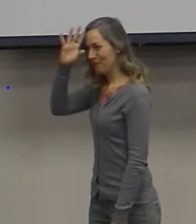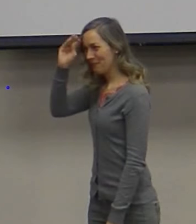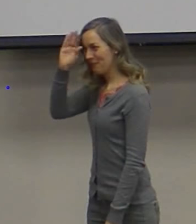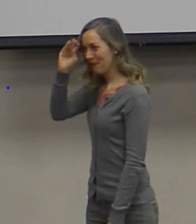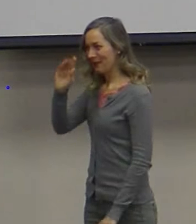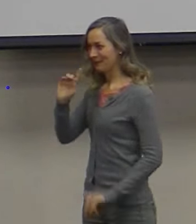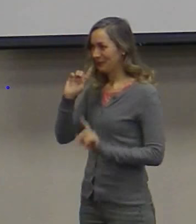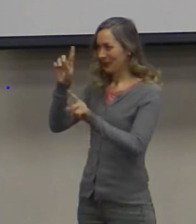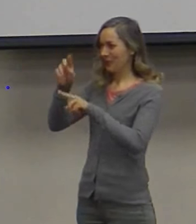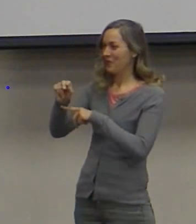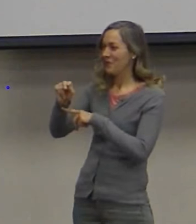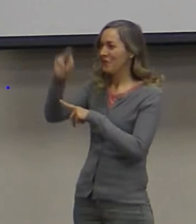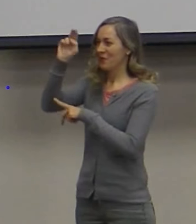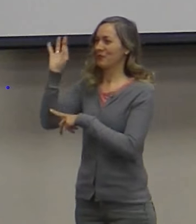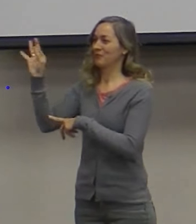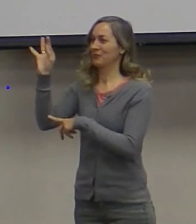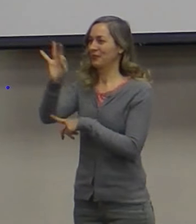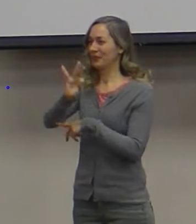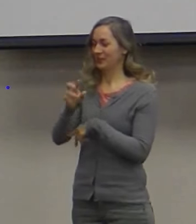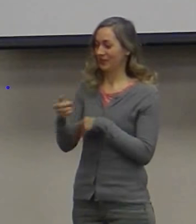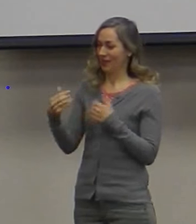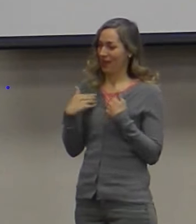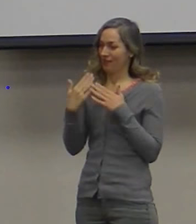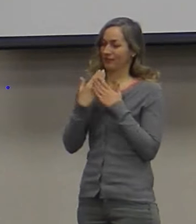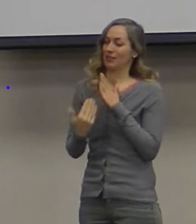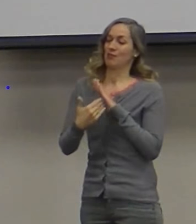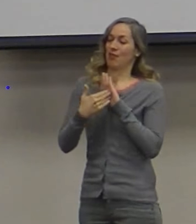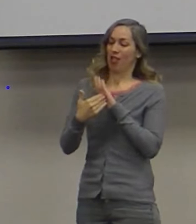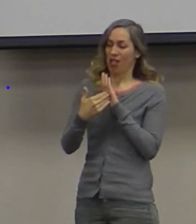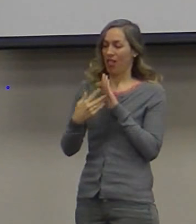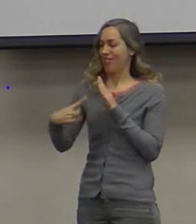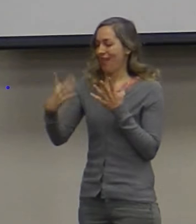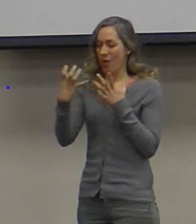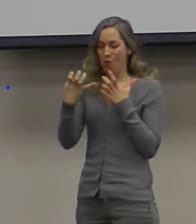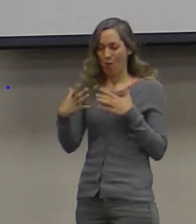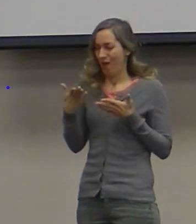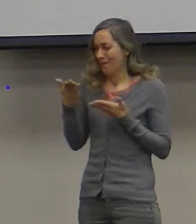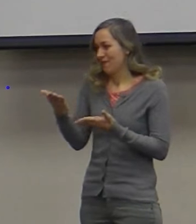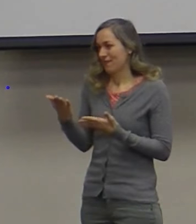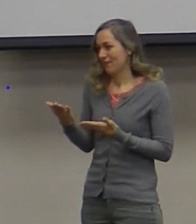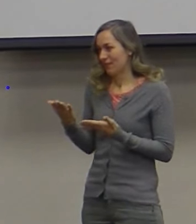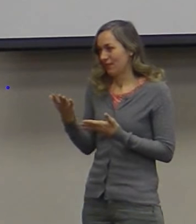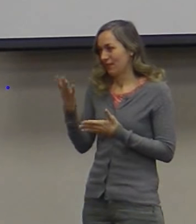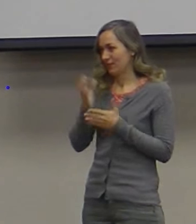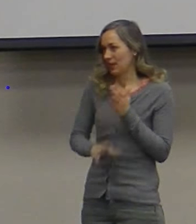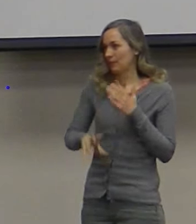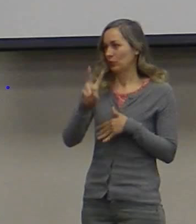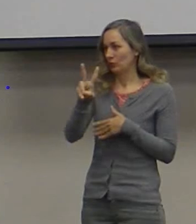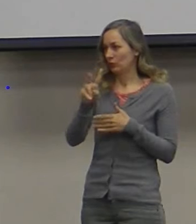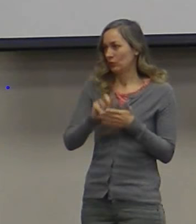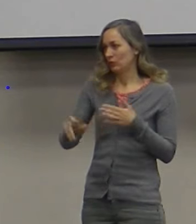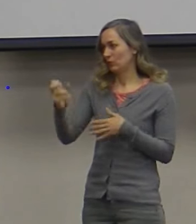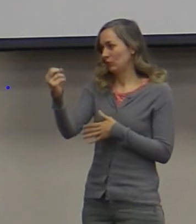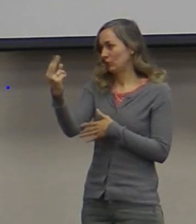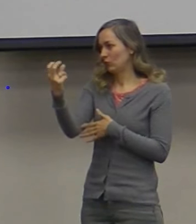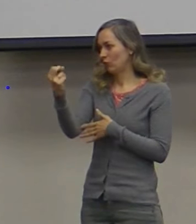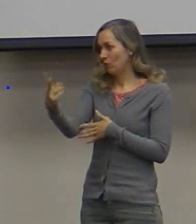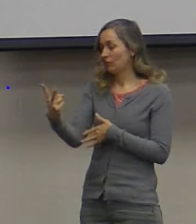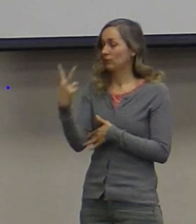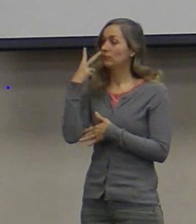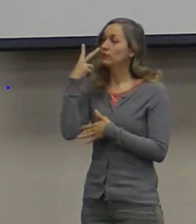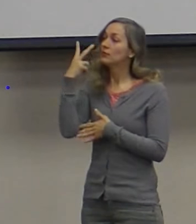preach, so already he's facing a little bit of opposition there because they don't really want him there. In chapter 2, verse 12, though, we